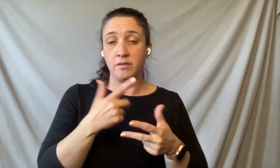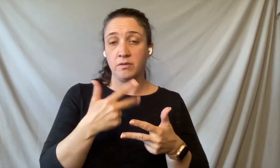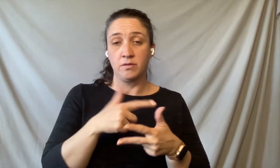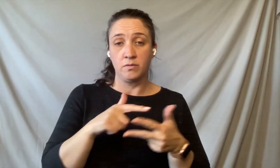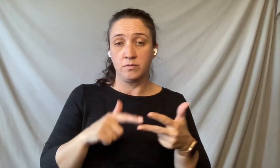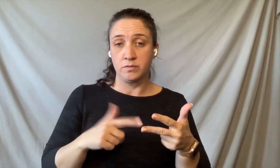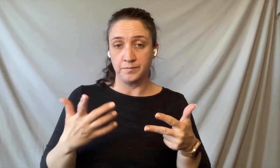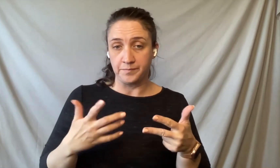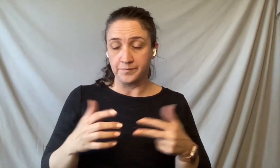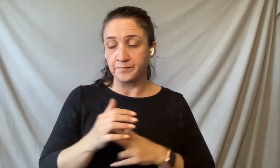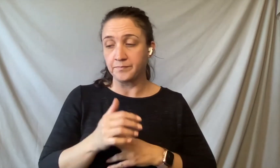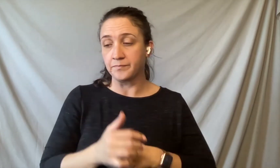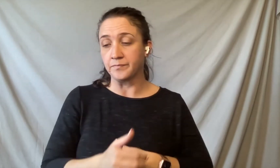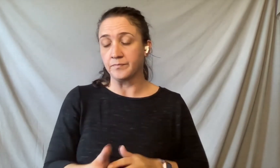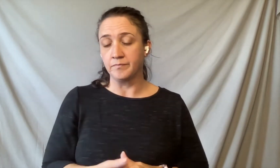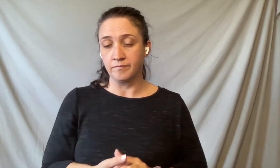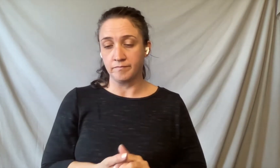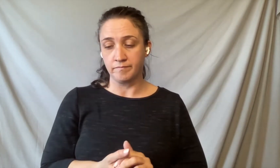the